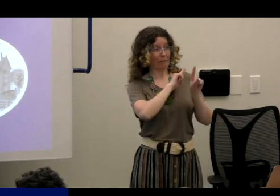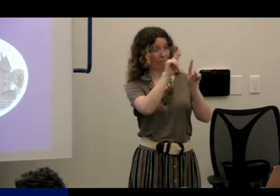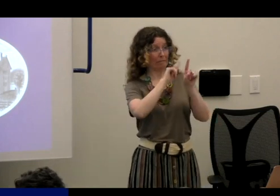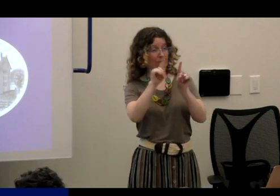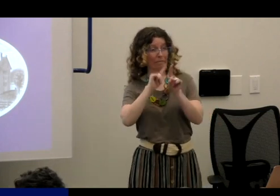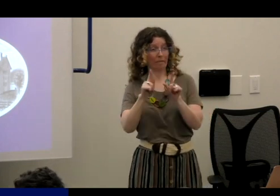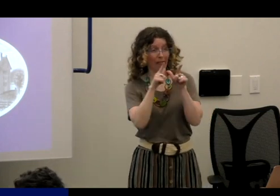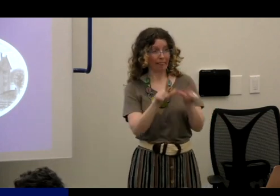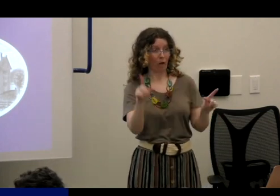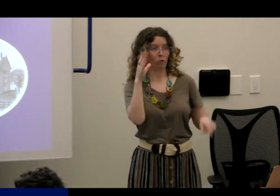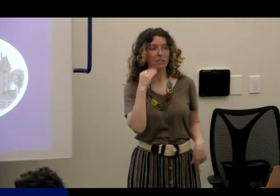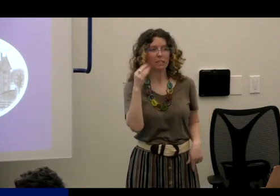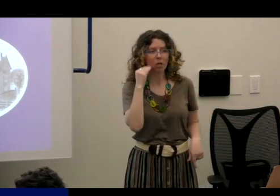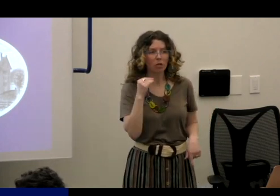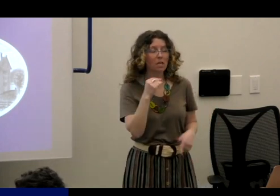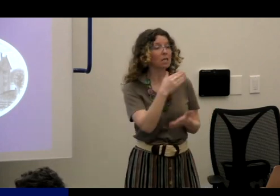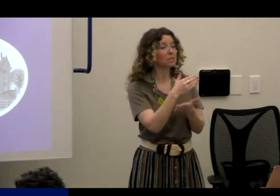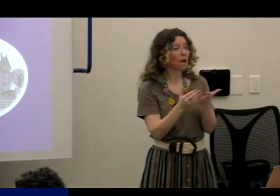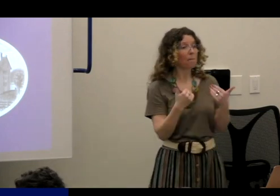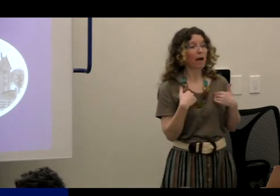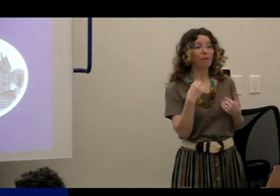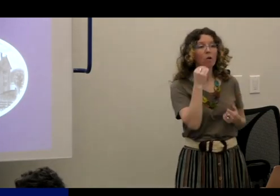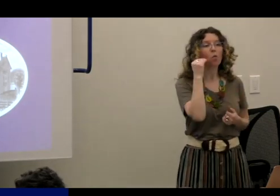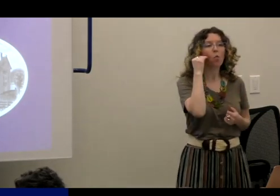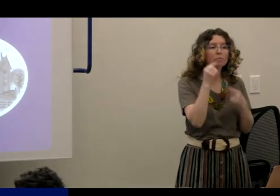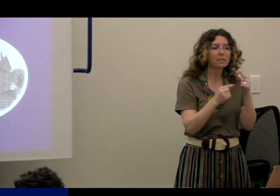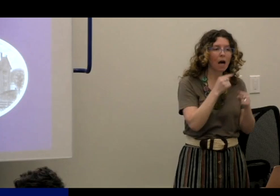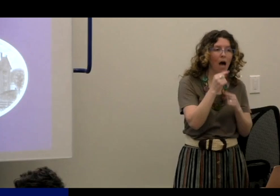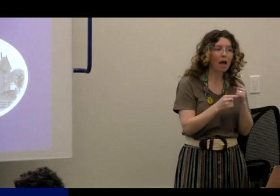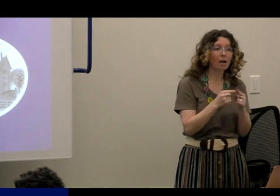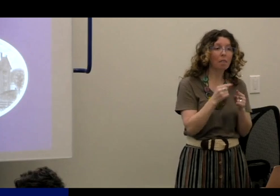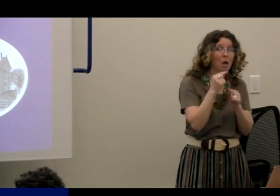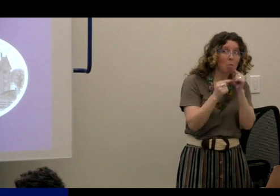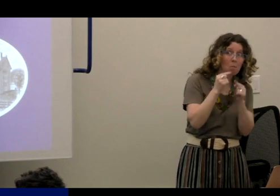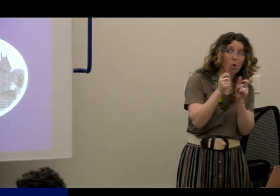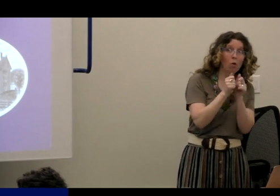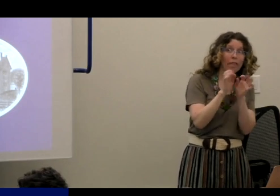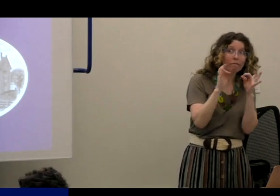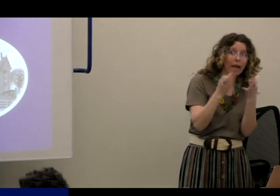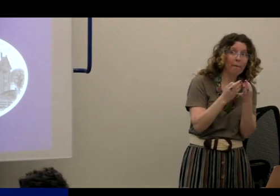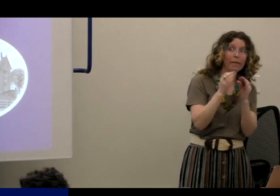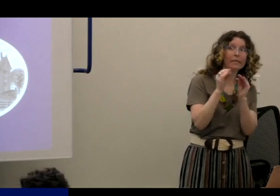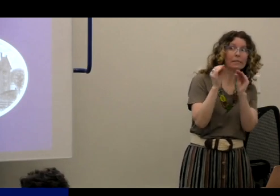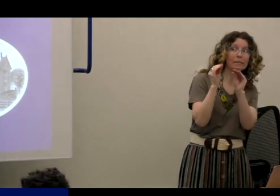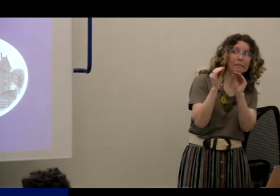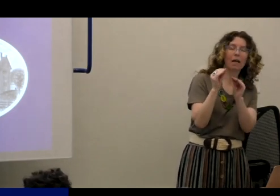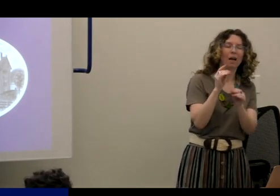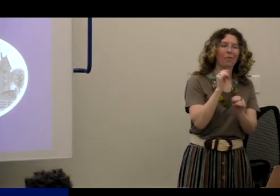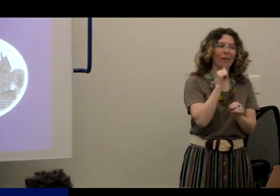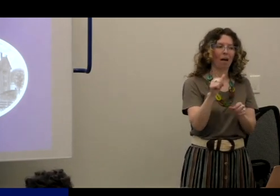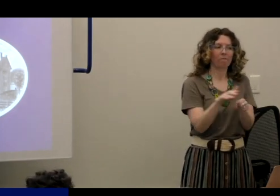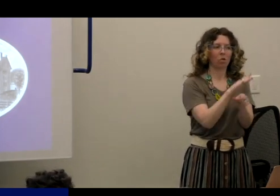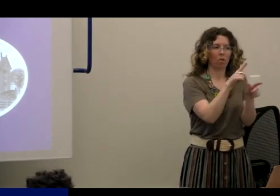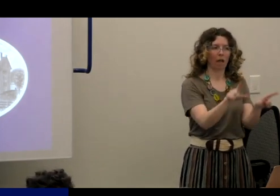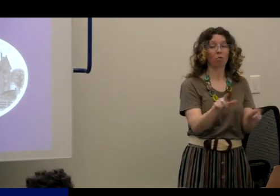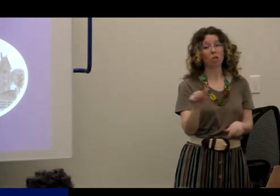And those individuals had different language experiences prior to coming to school. Some had home signs that they could communicate just